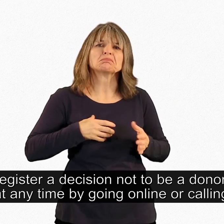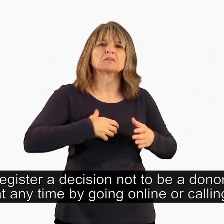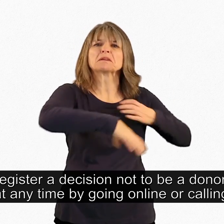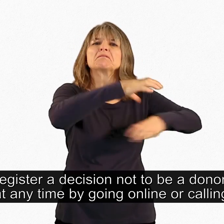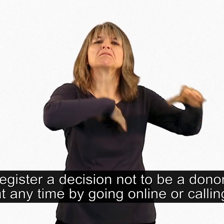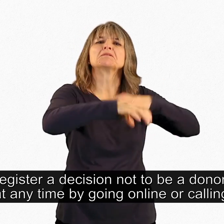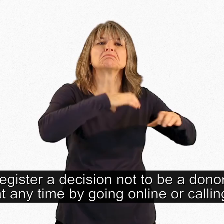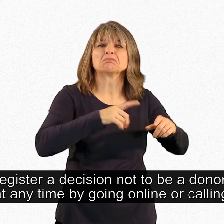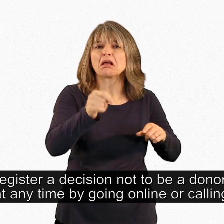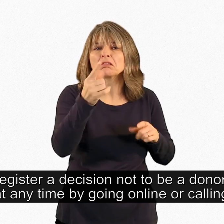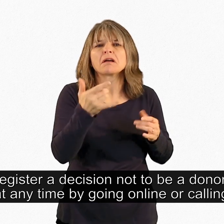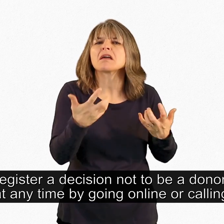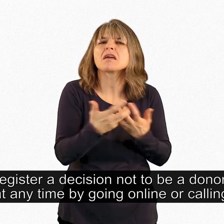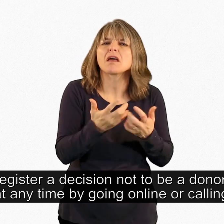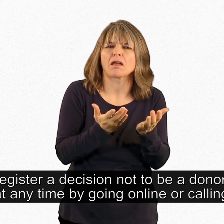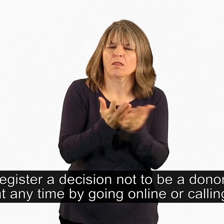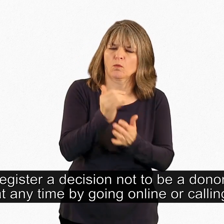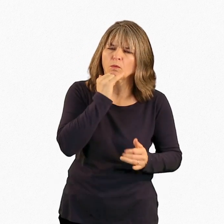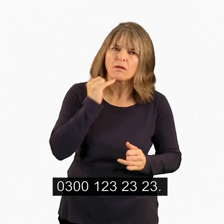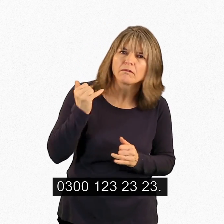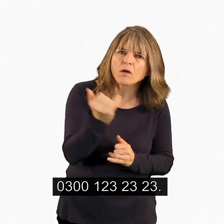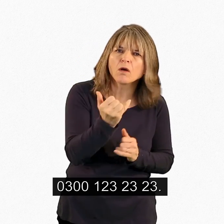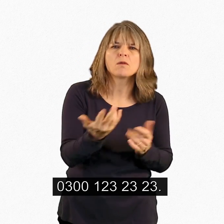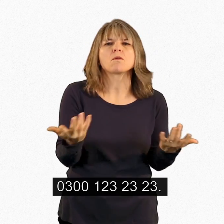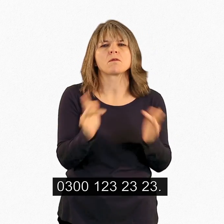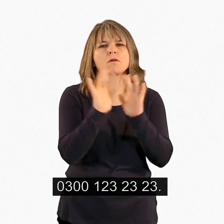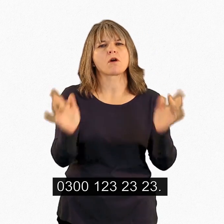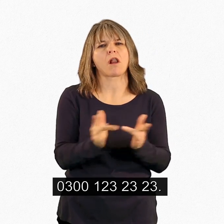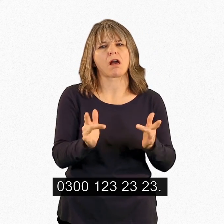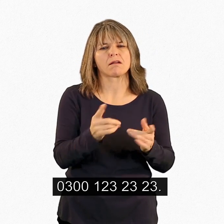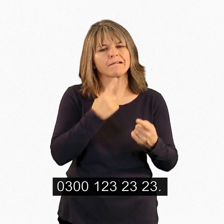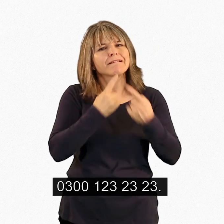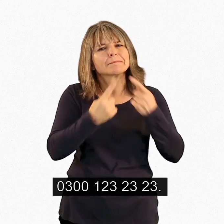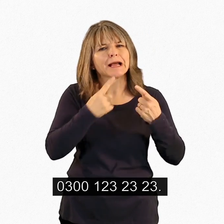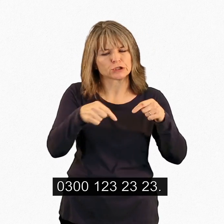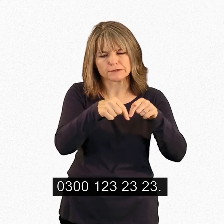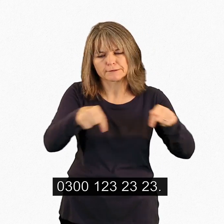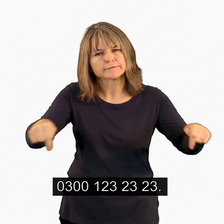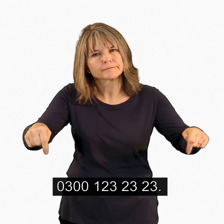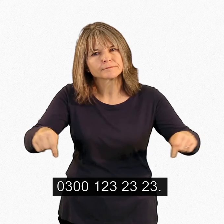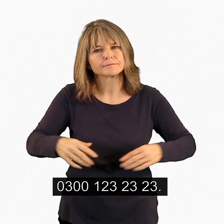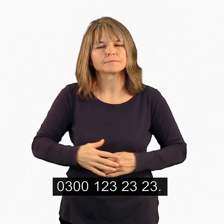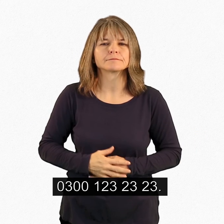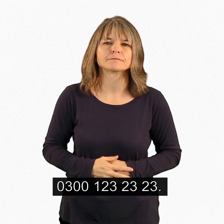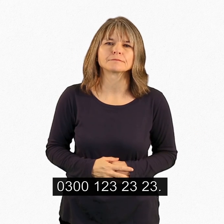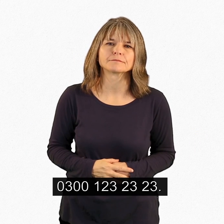By going online or calling 0300 123 2323